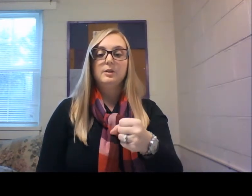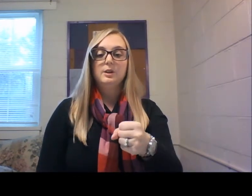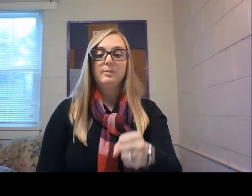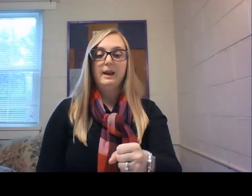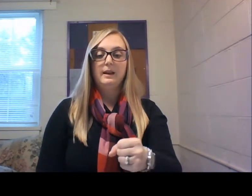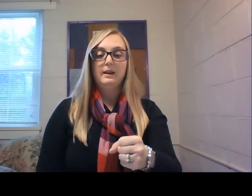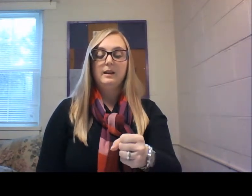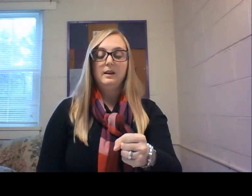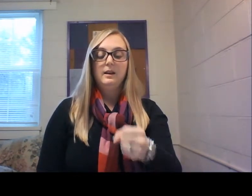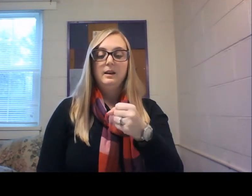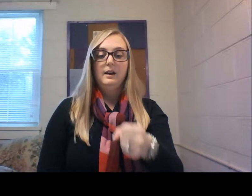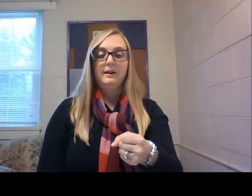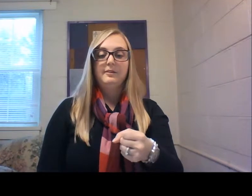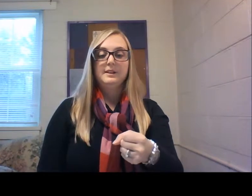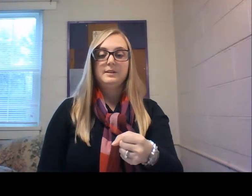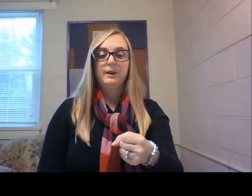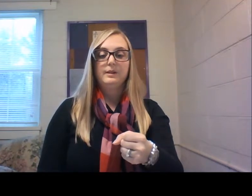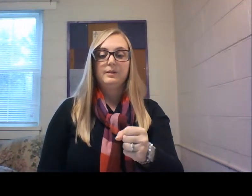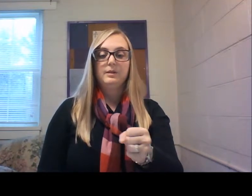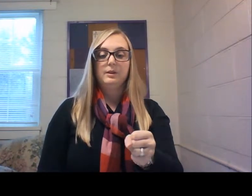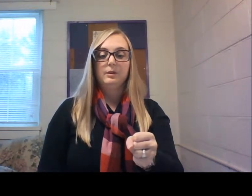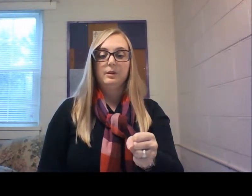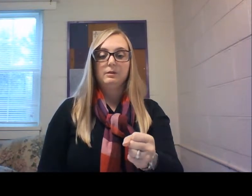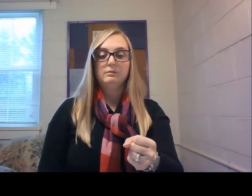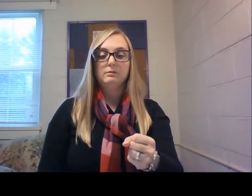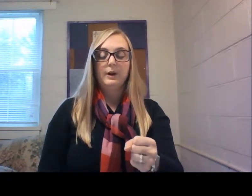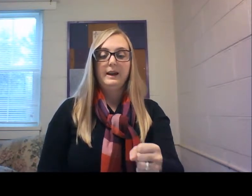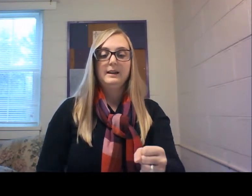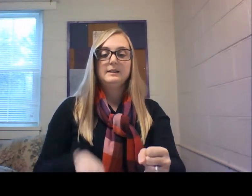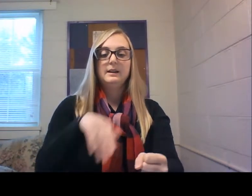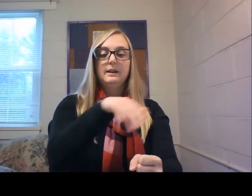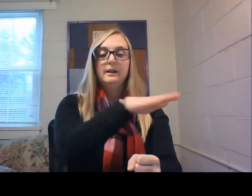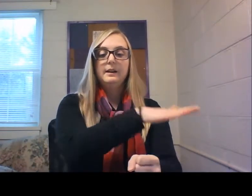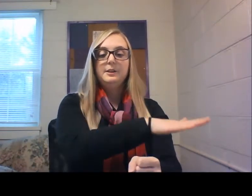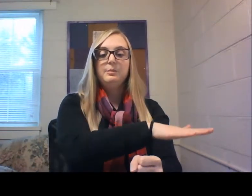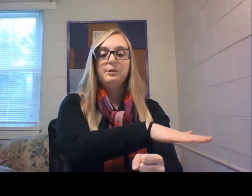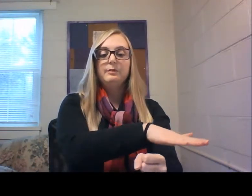you make a fist with your right hand. You